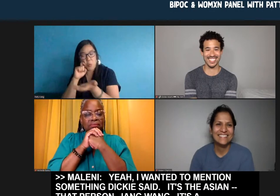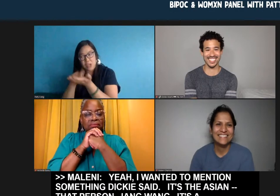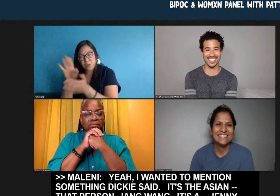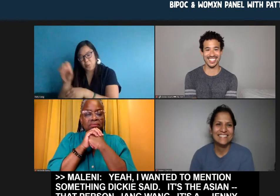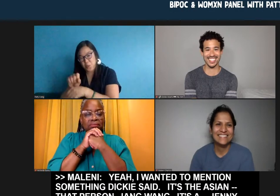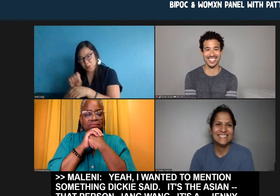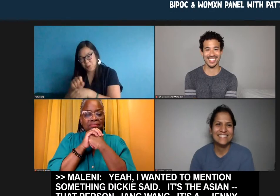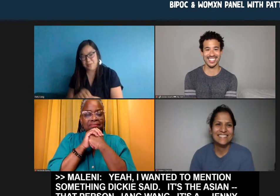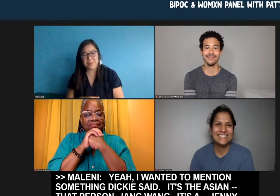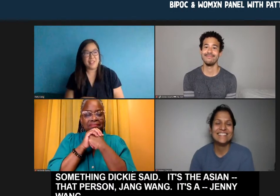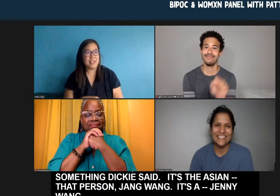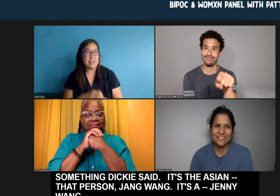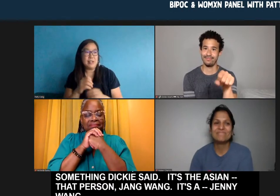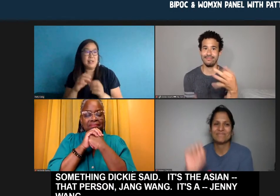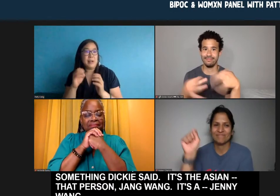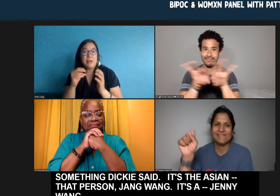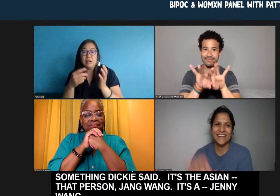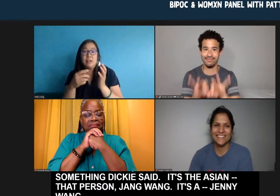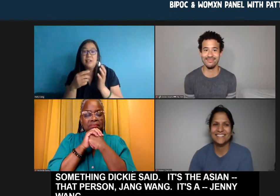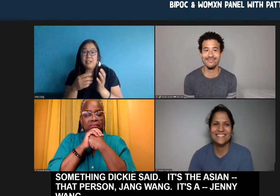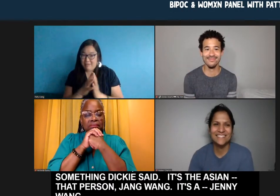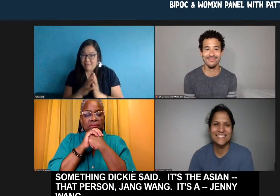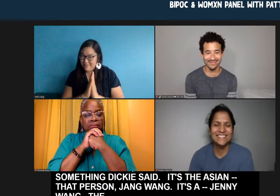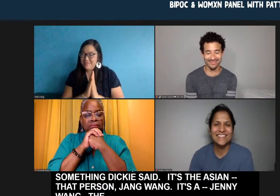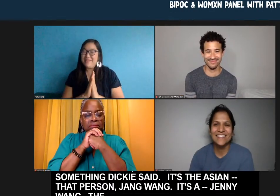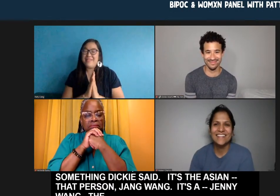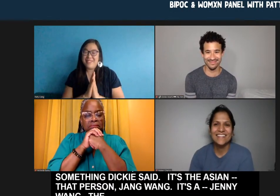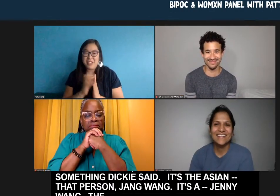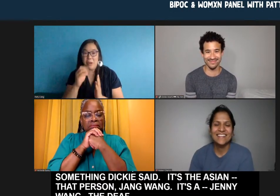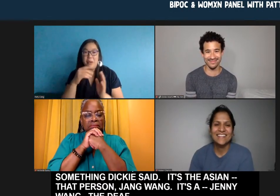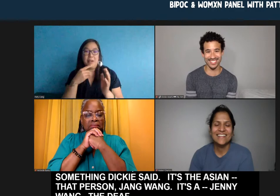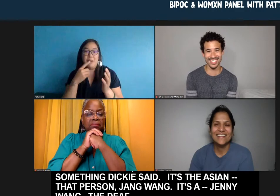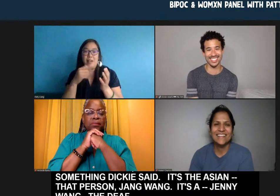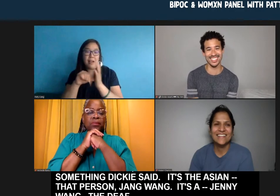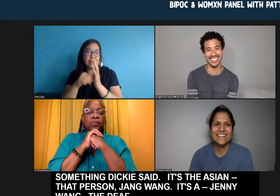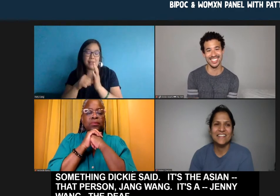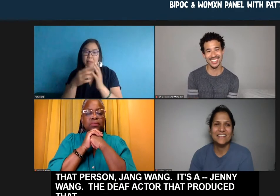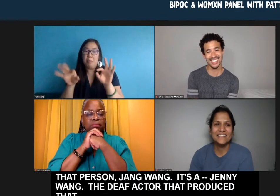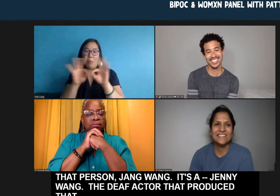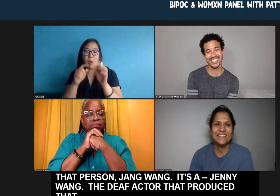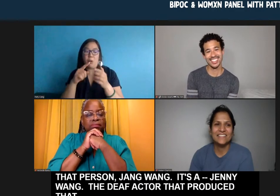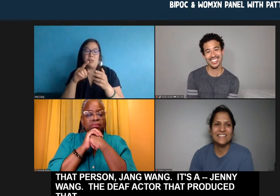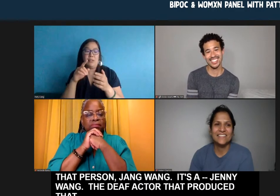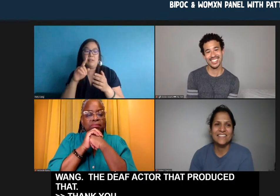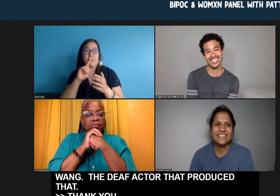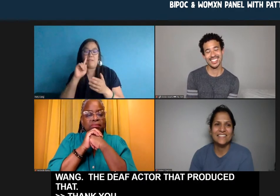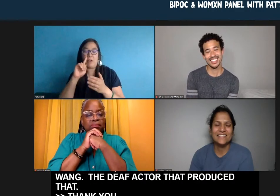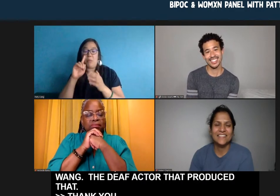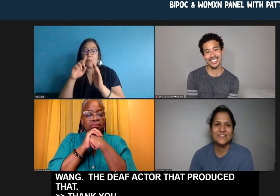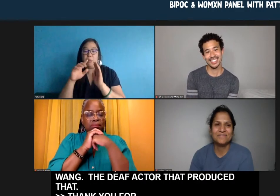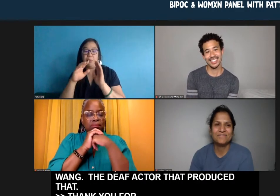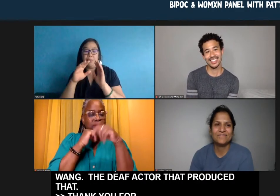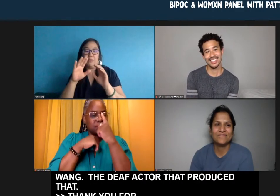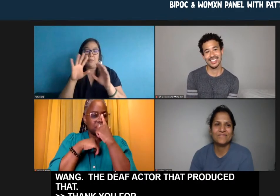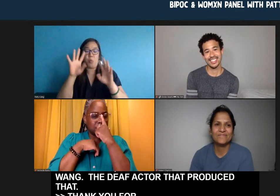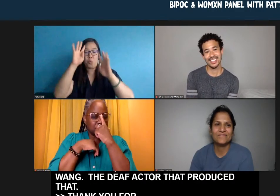So yes, a deaf actor who produced that. Yes, thank you for mentioning that name. Thank you for clarifying that. And again, it's important